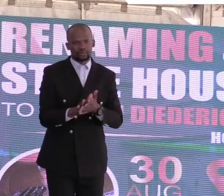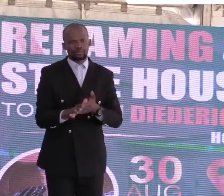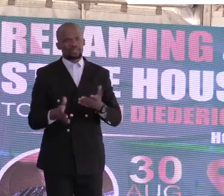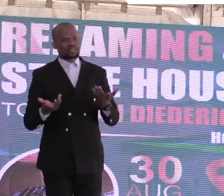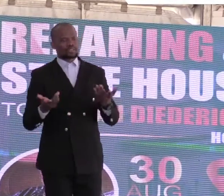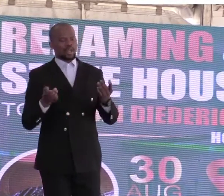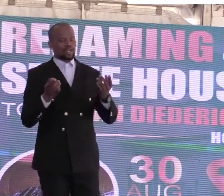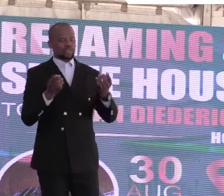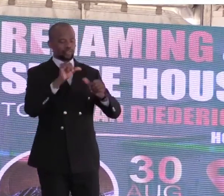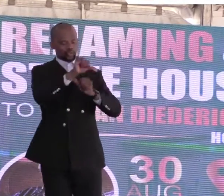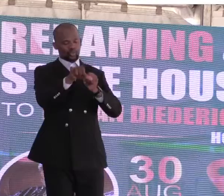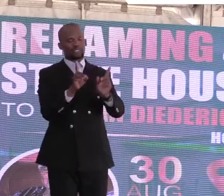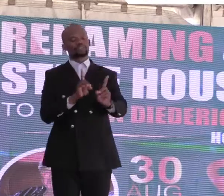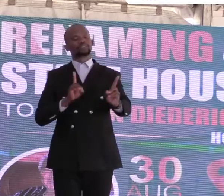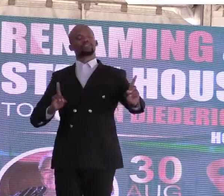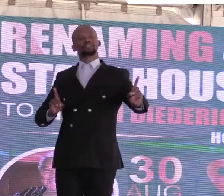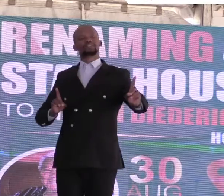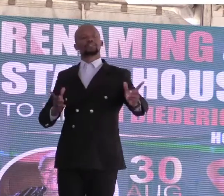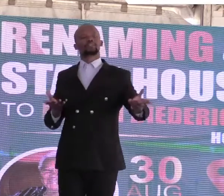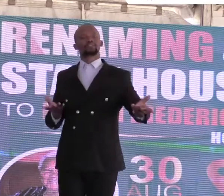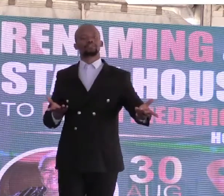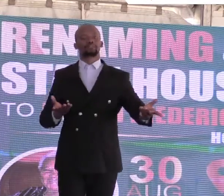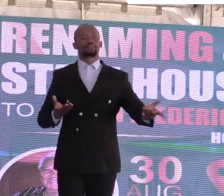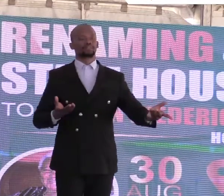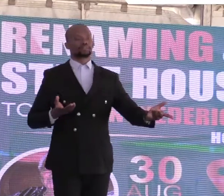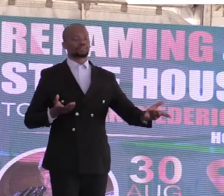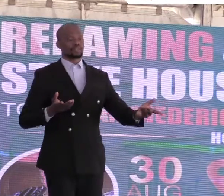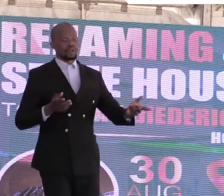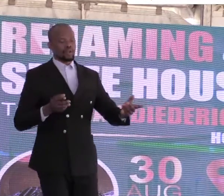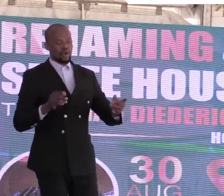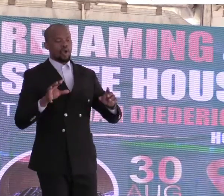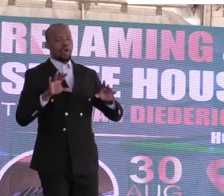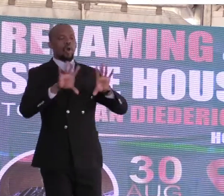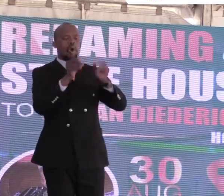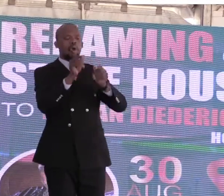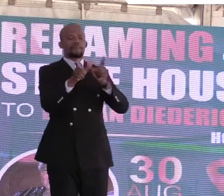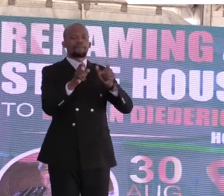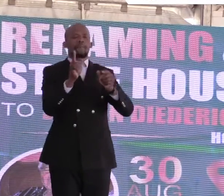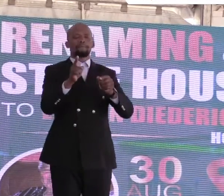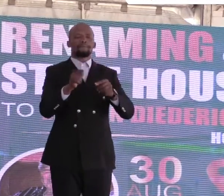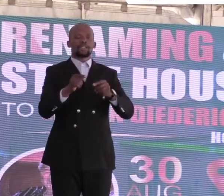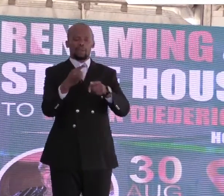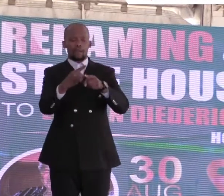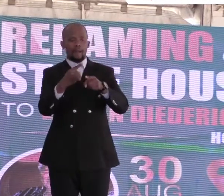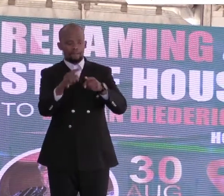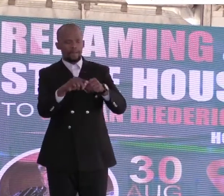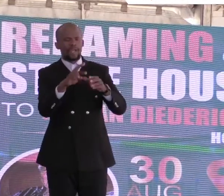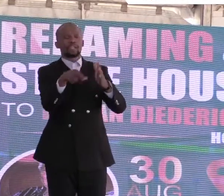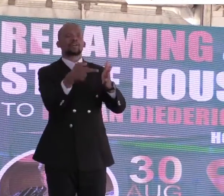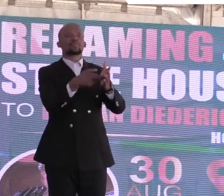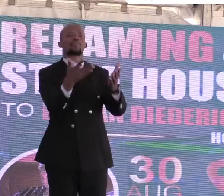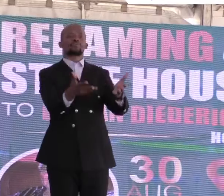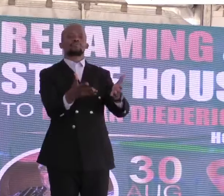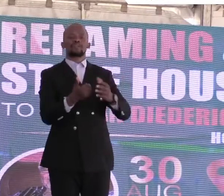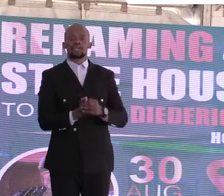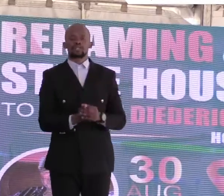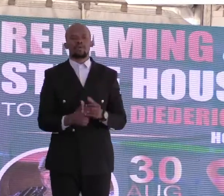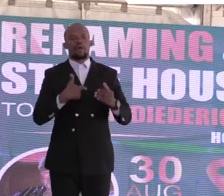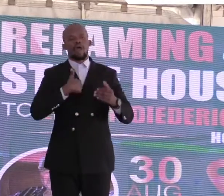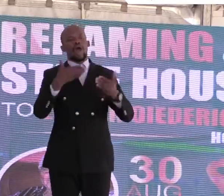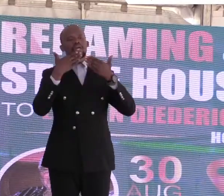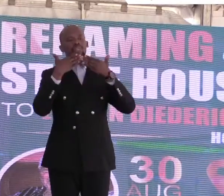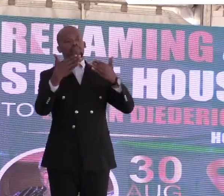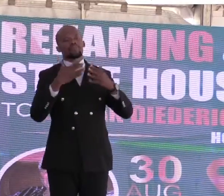practice social distancing. We all must play a role in building the Eastern Cape we want, a thriving Eastern Cape. I thank